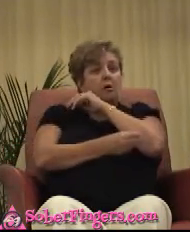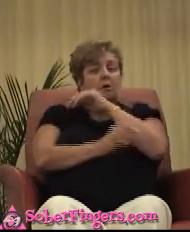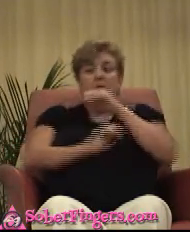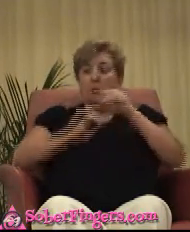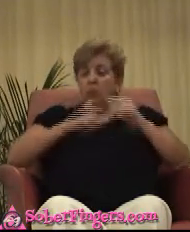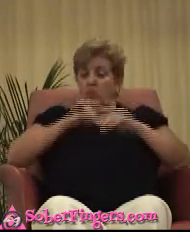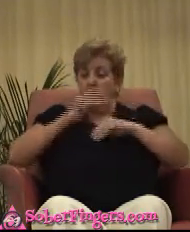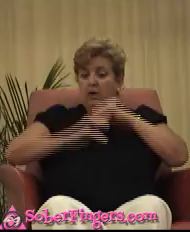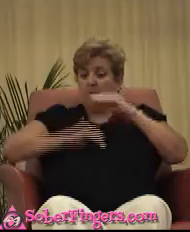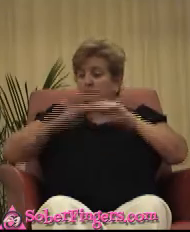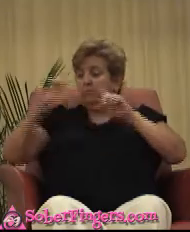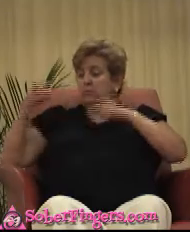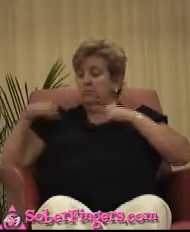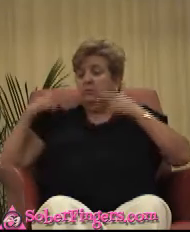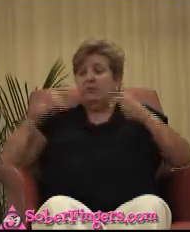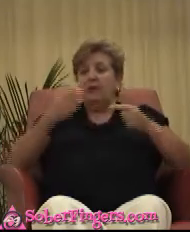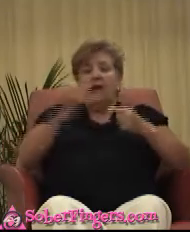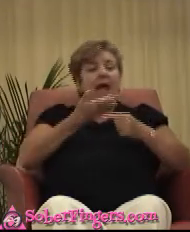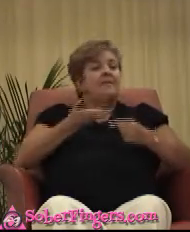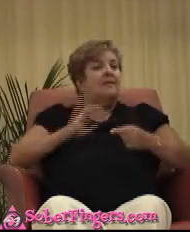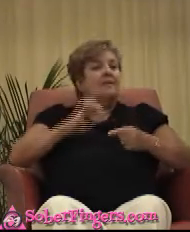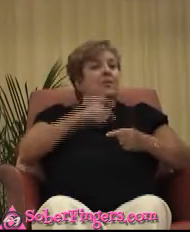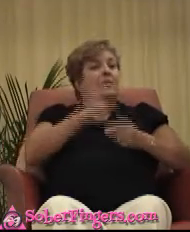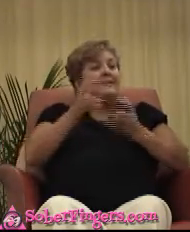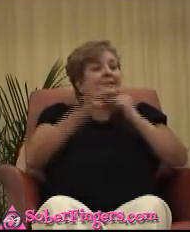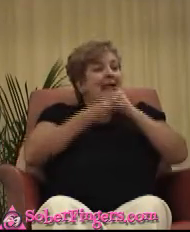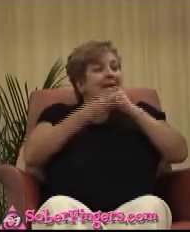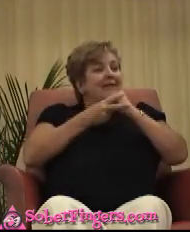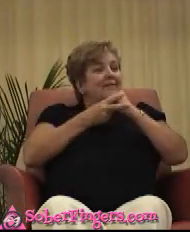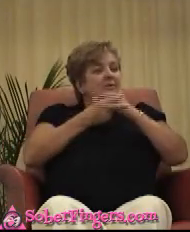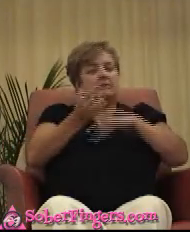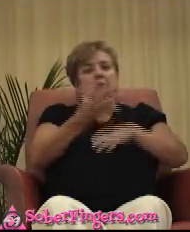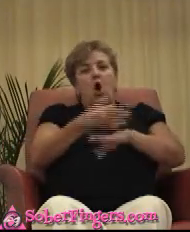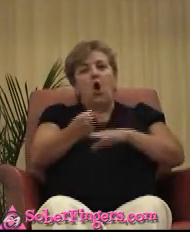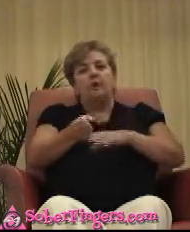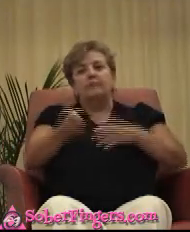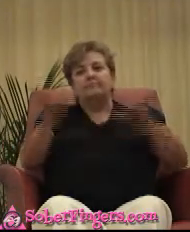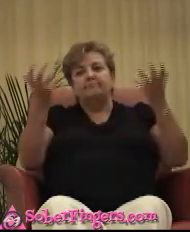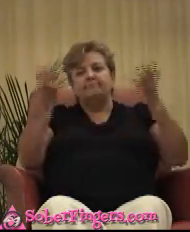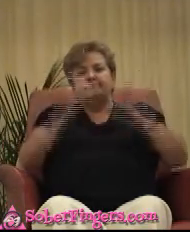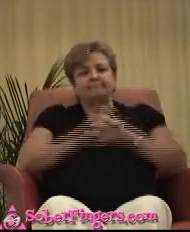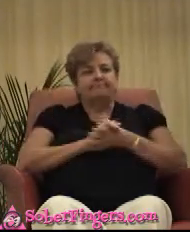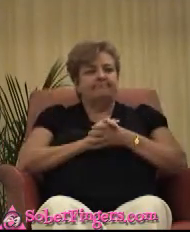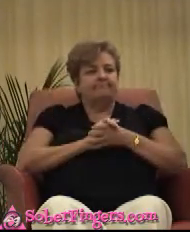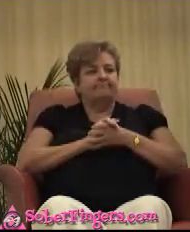to save and put back and acquire was gone. It was gone. So now I'm back where I started.